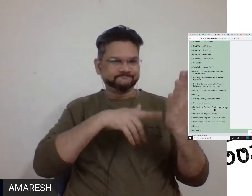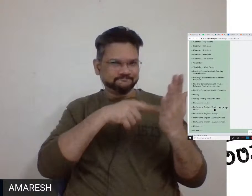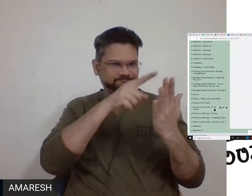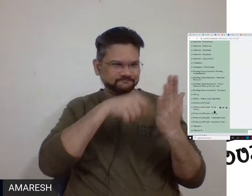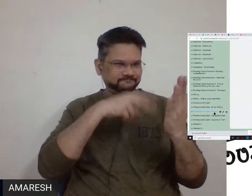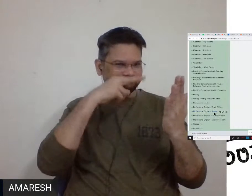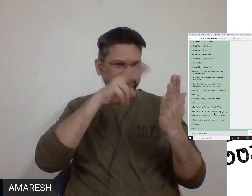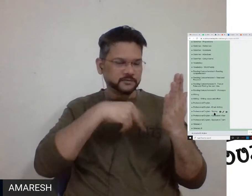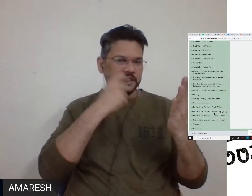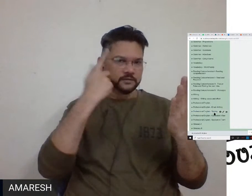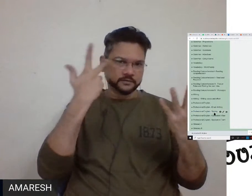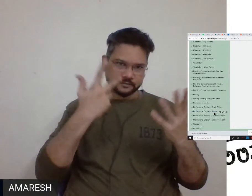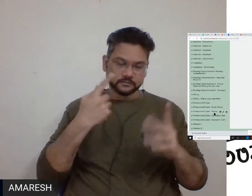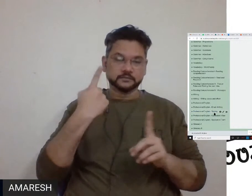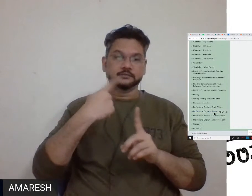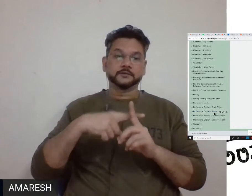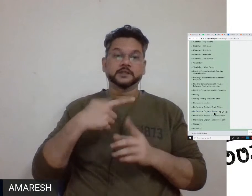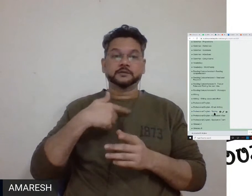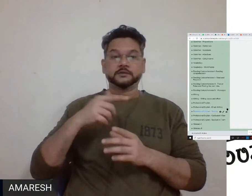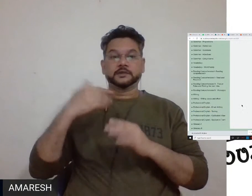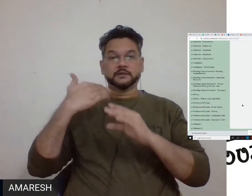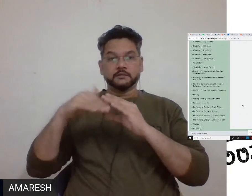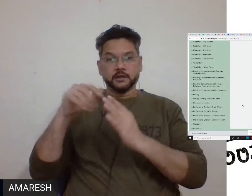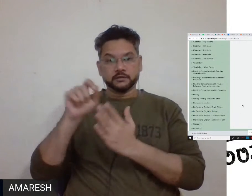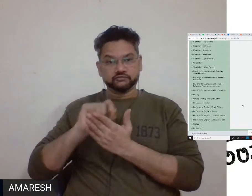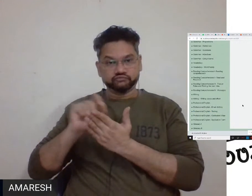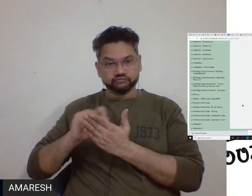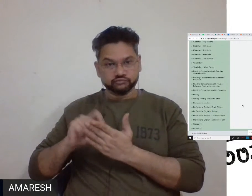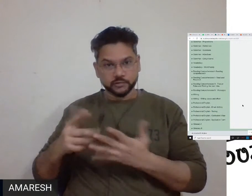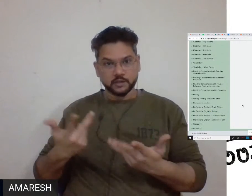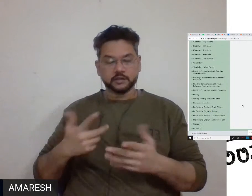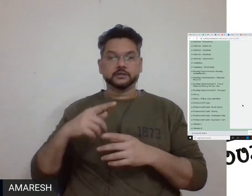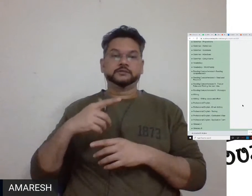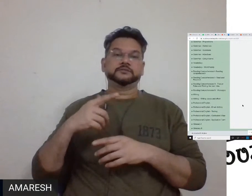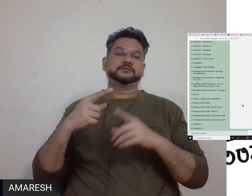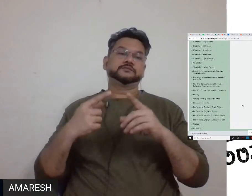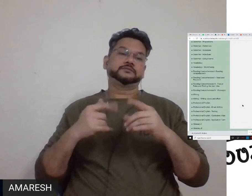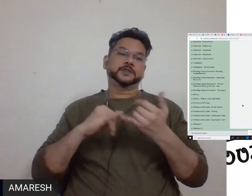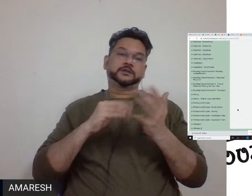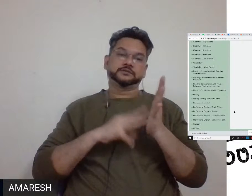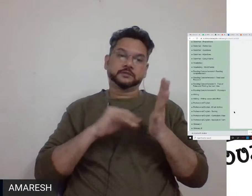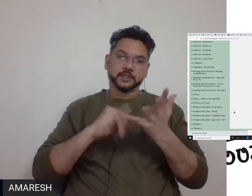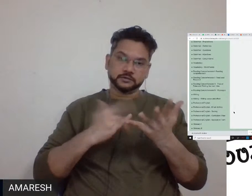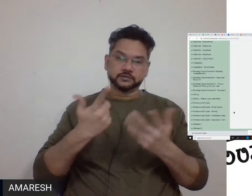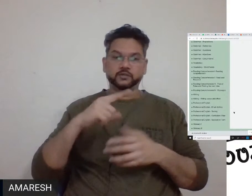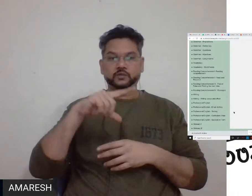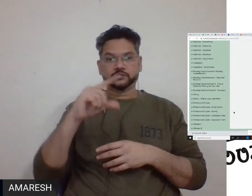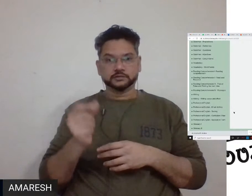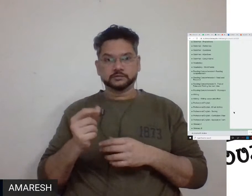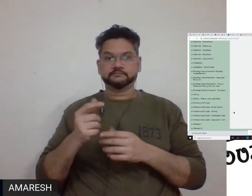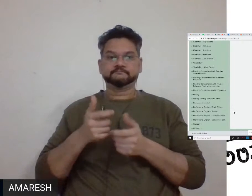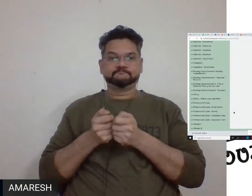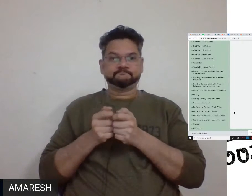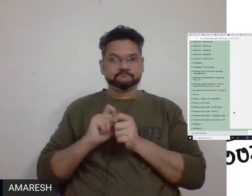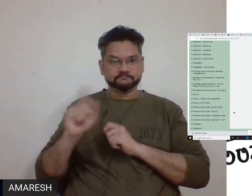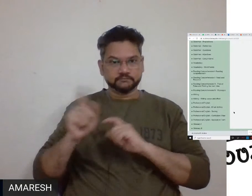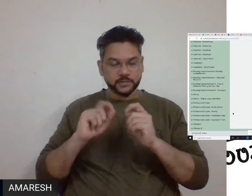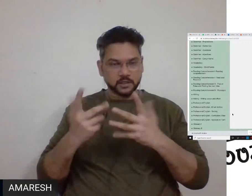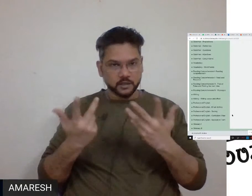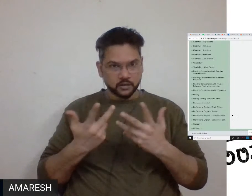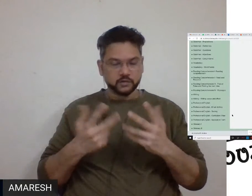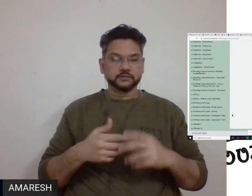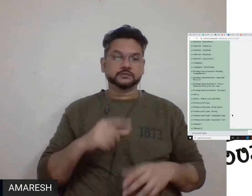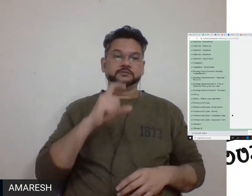write emails, how to text through WhatsApp or SMS, how to create a resume, how to fill